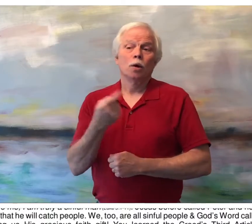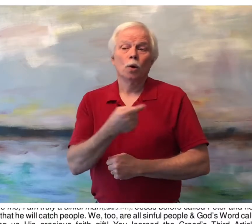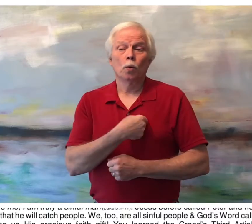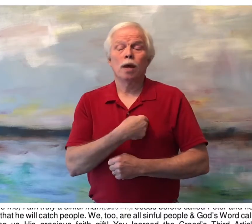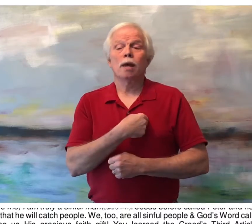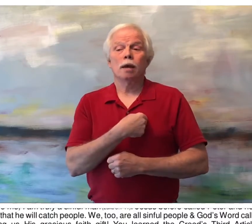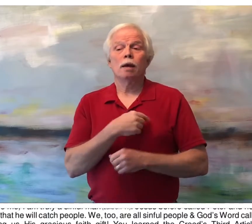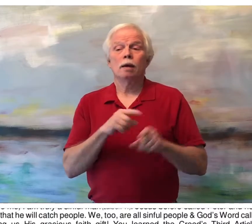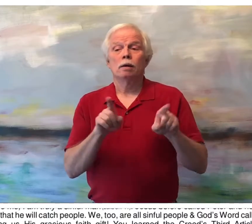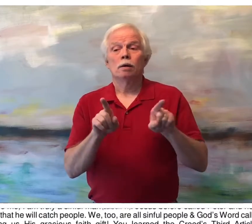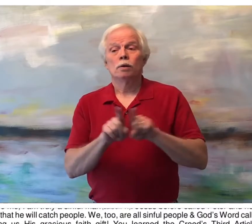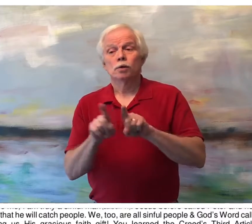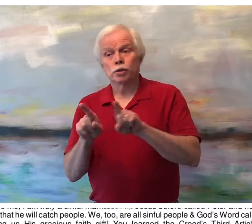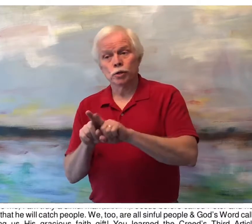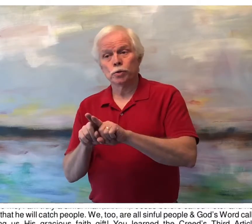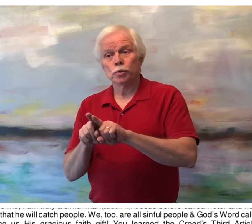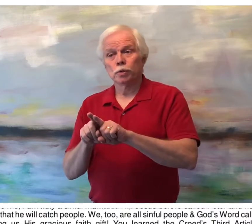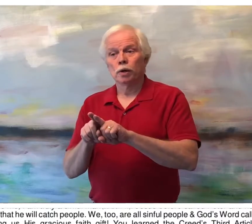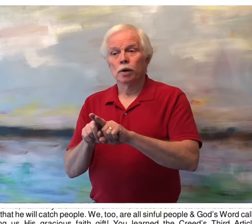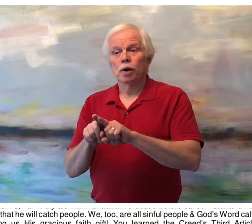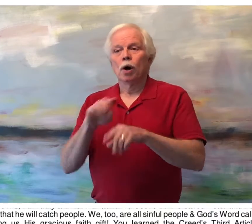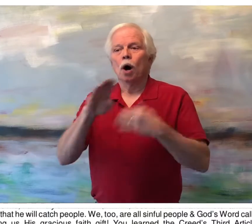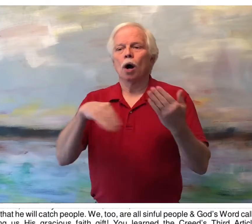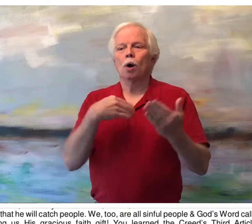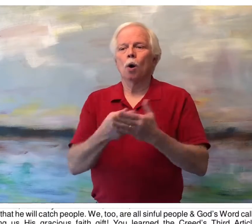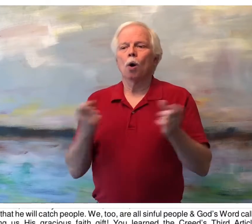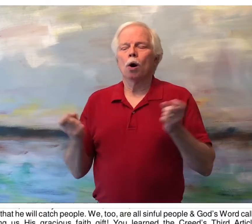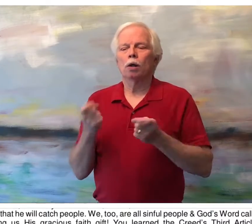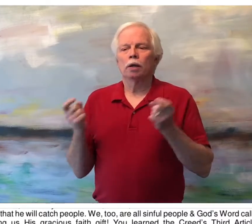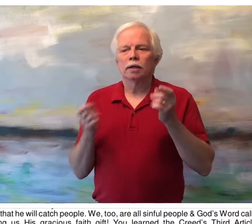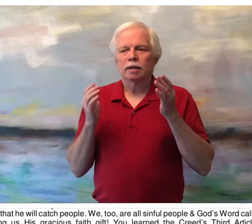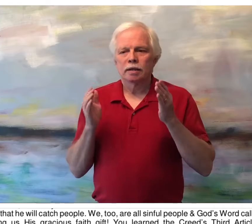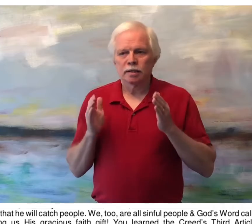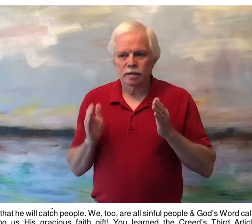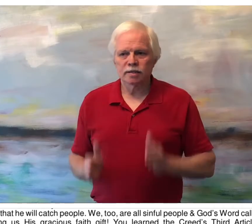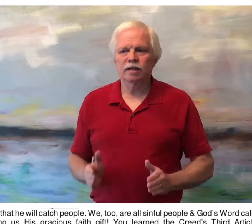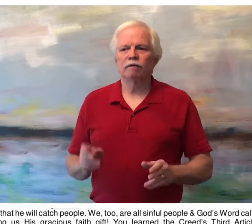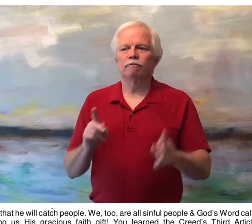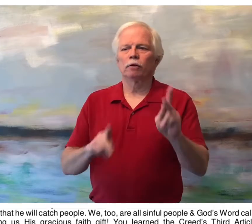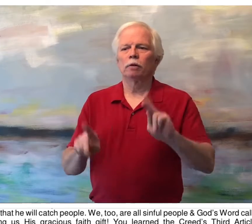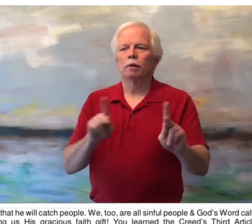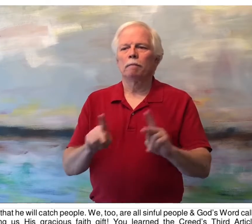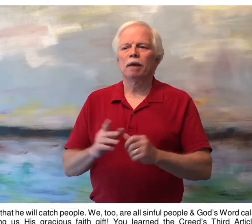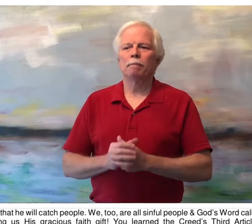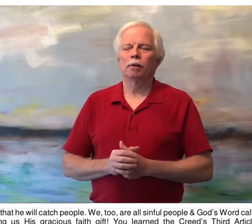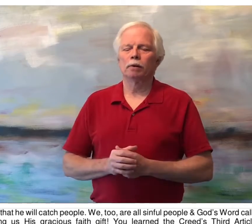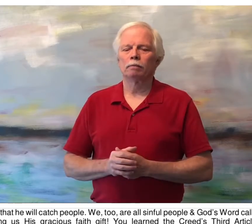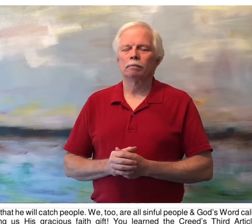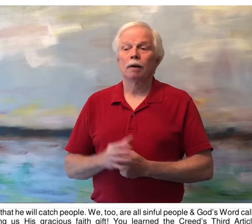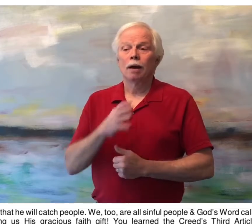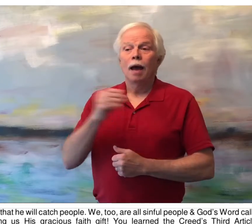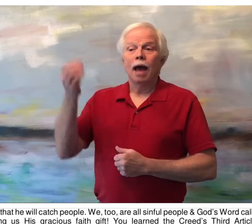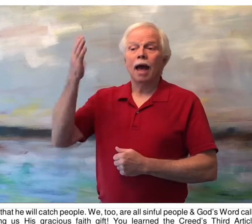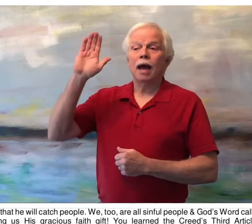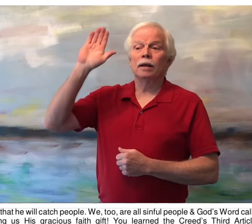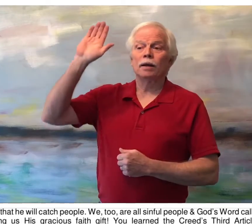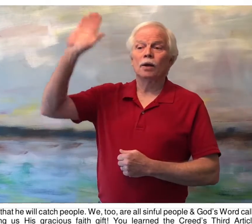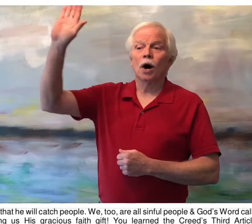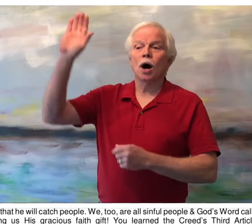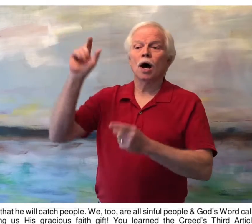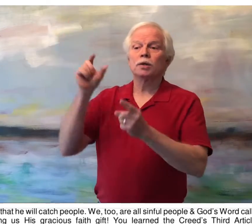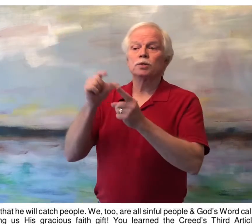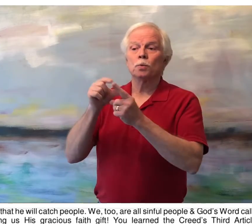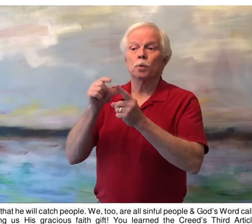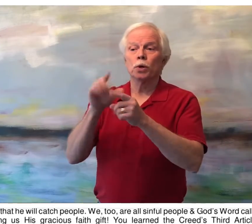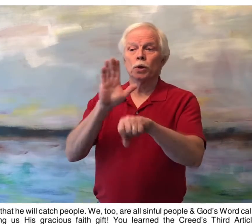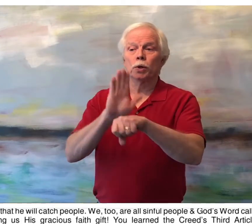We, too, are all sinful people. And